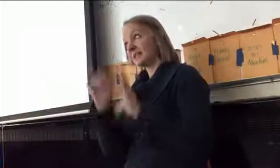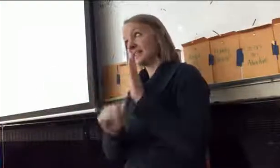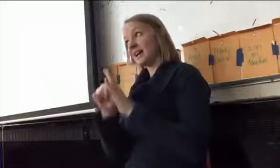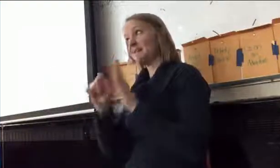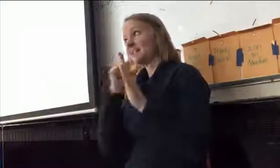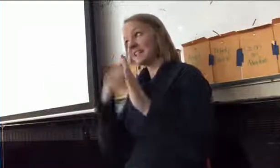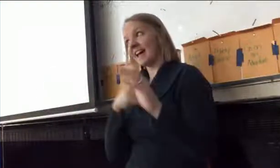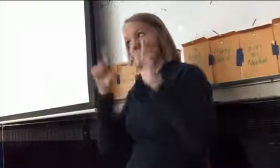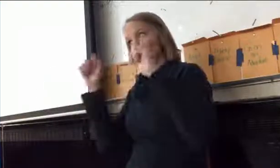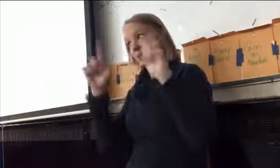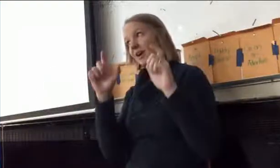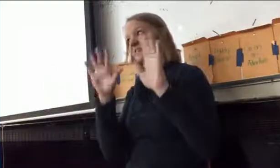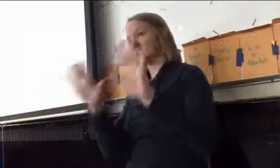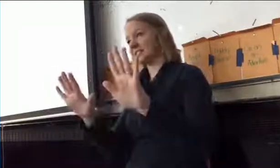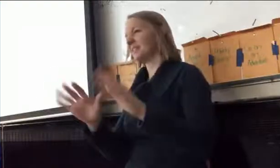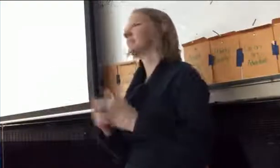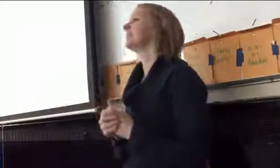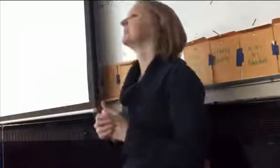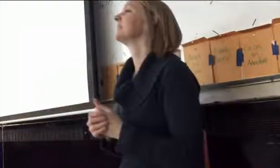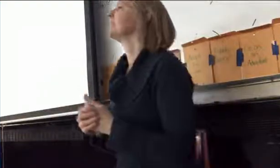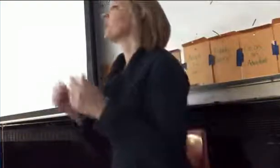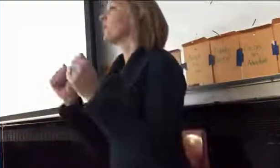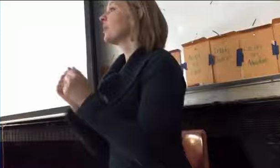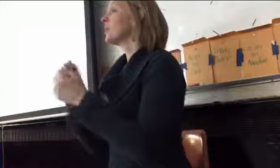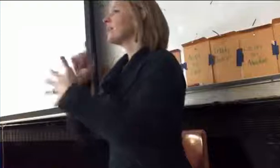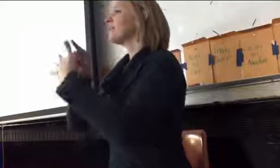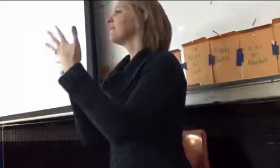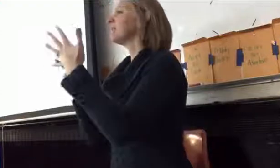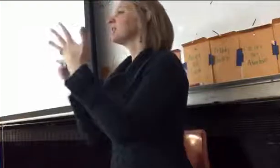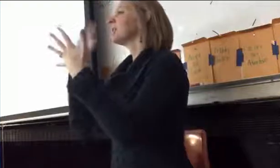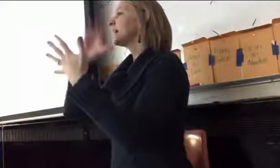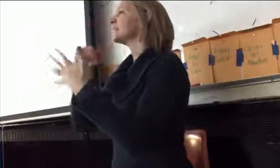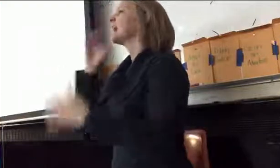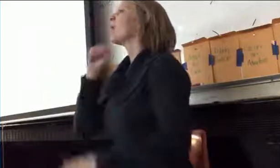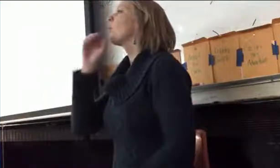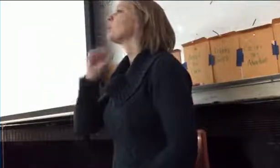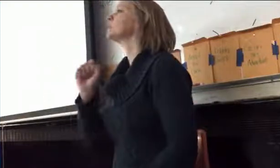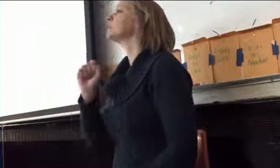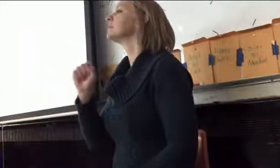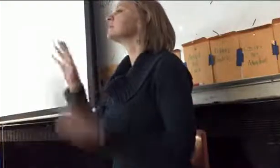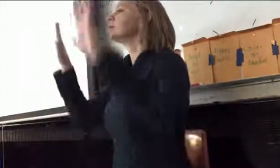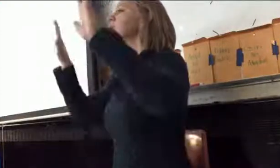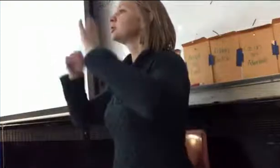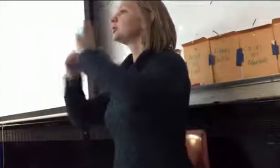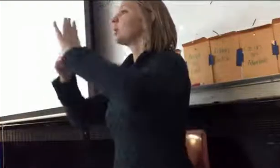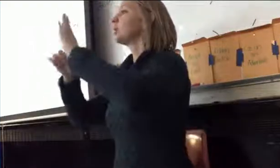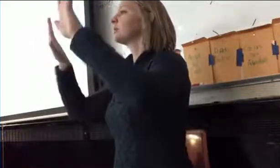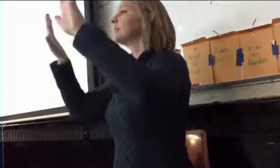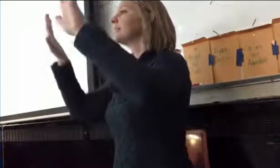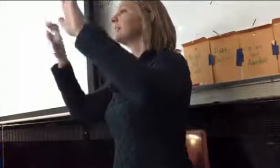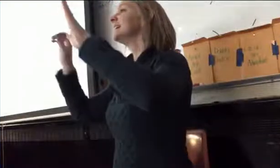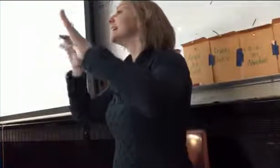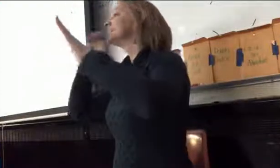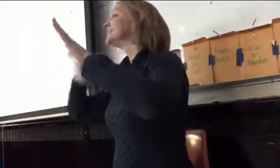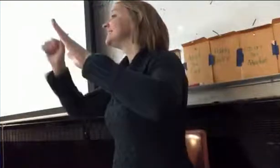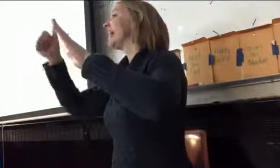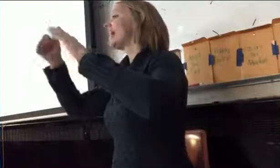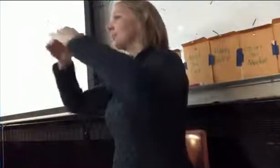All right, Kay, with your fingers, I want you to guess about how old these kids are. With your fingers. So it's 10 or